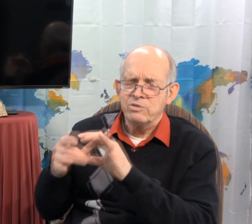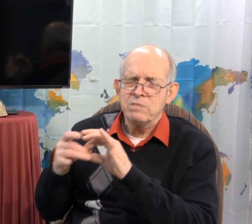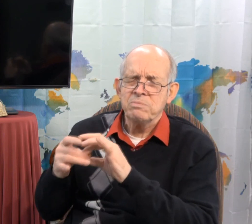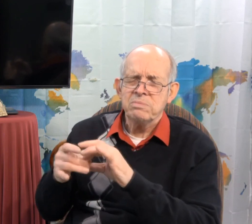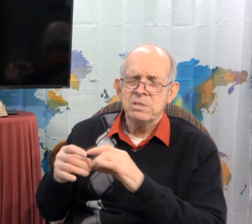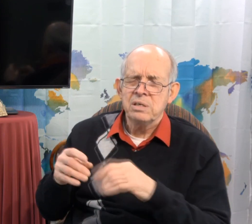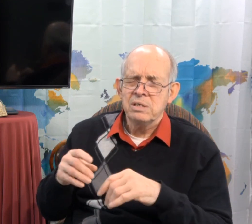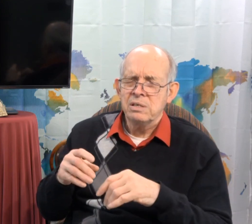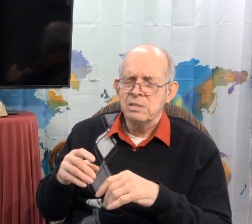relation,